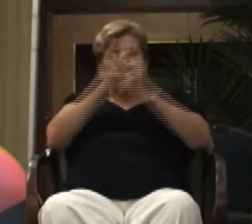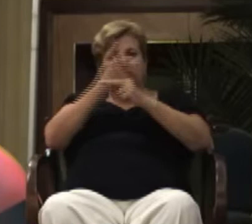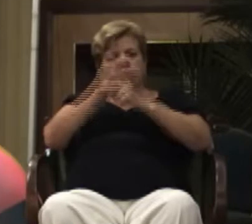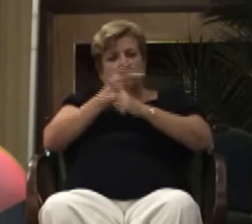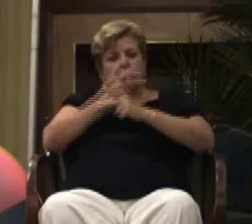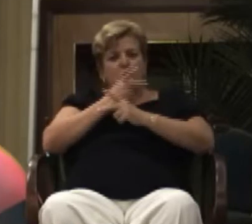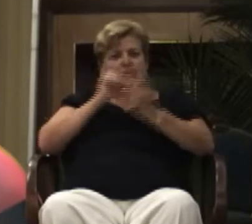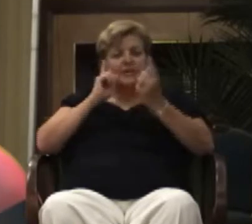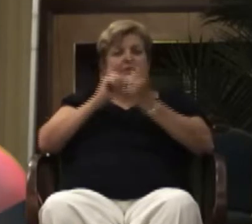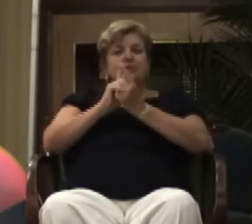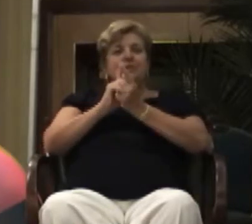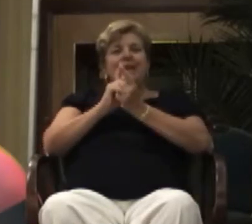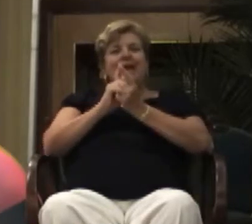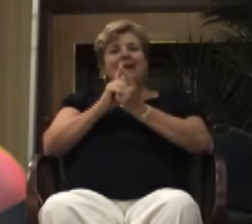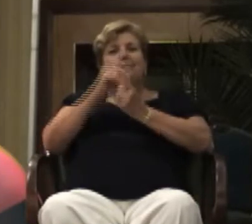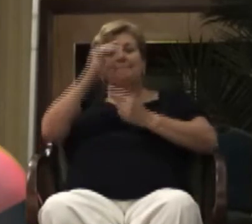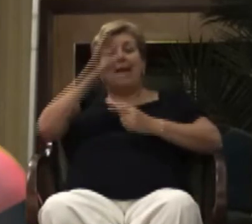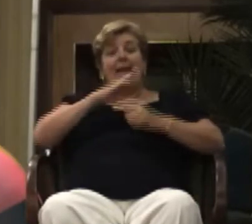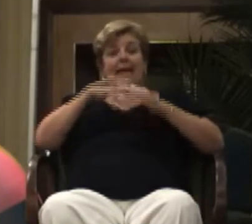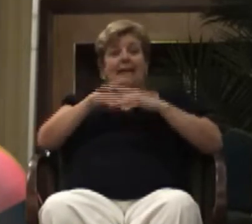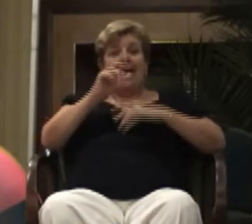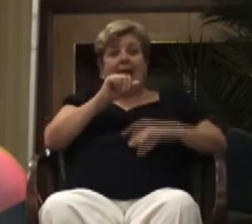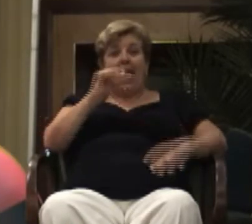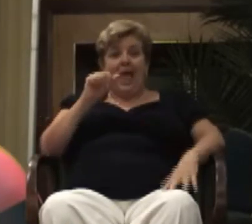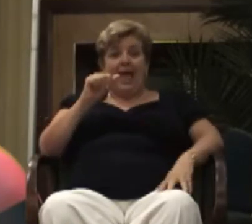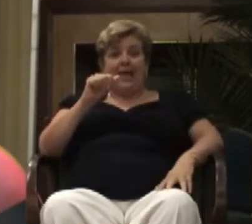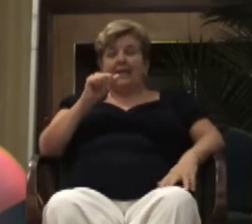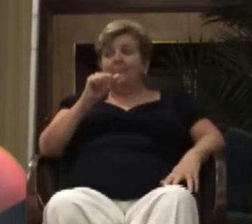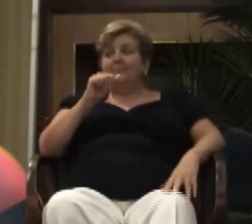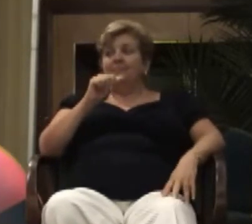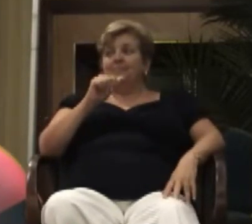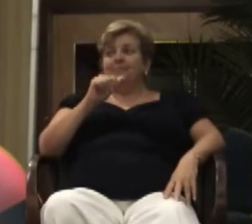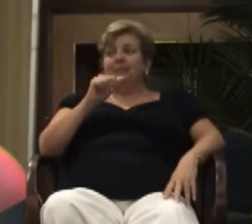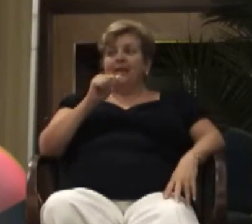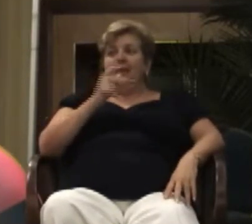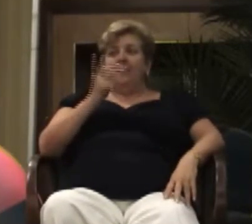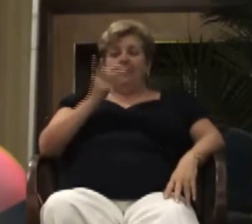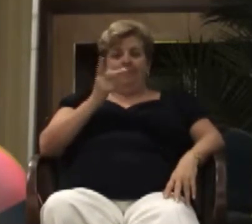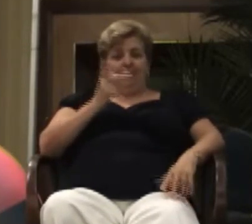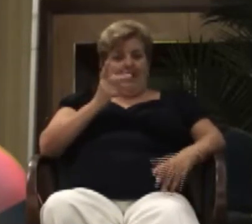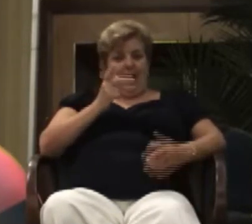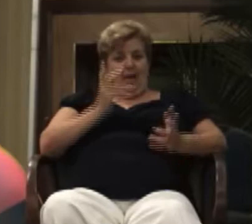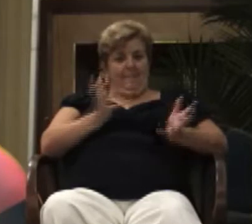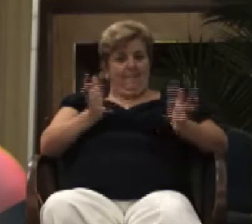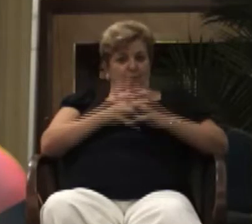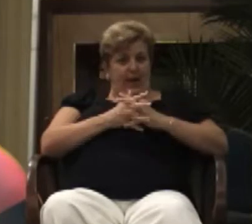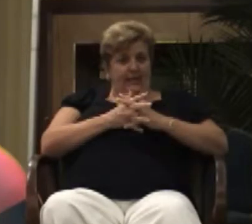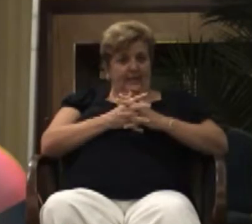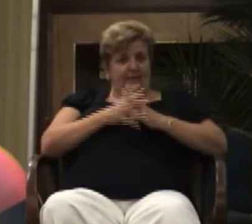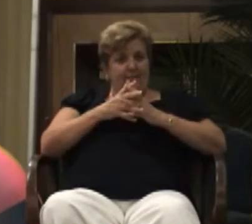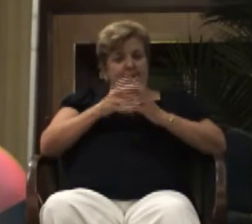on my AA campus, and they got pregnant, they got married, they got divorced, and Jim and I got laid,